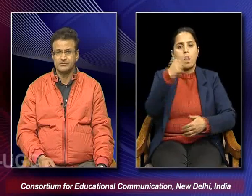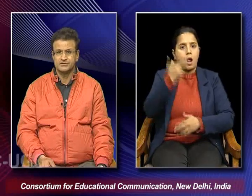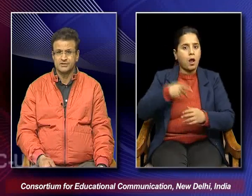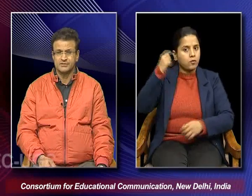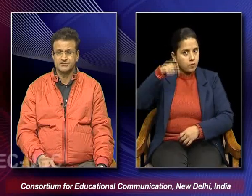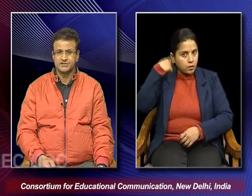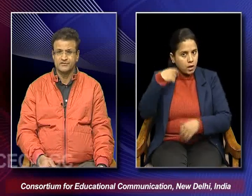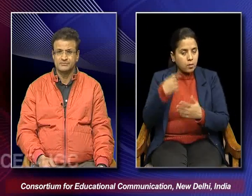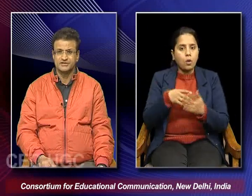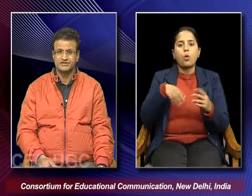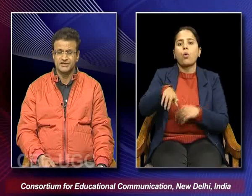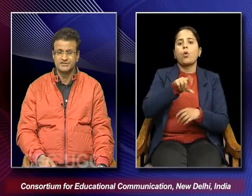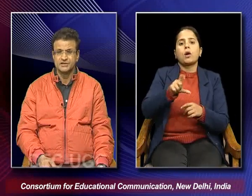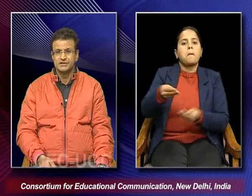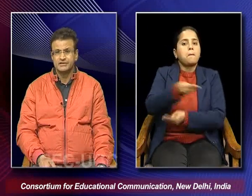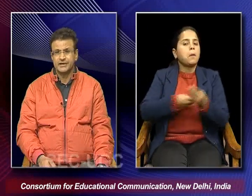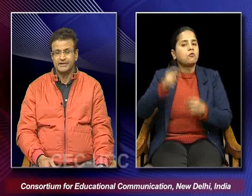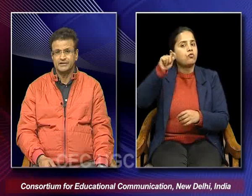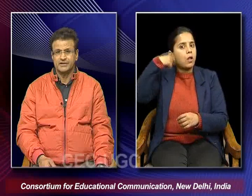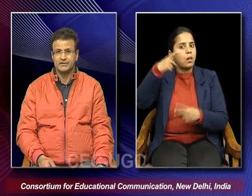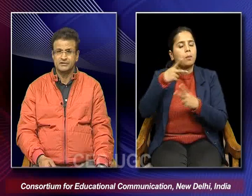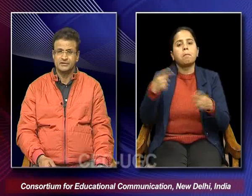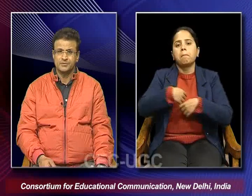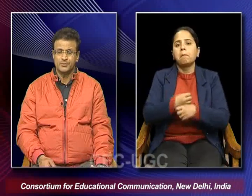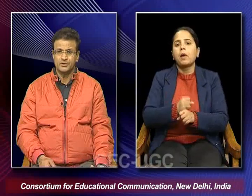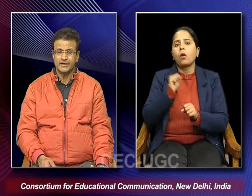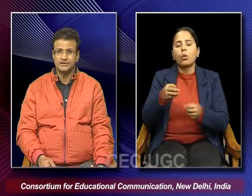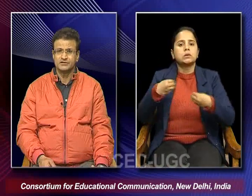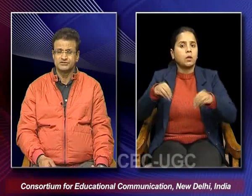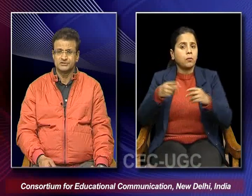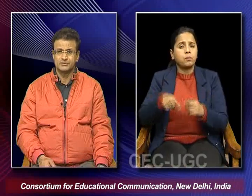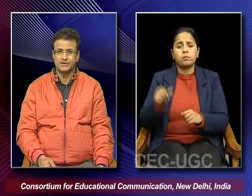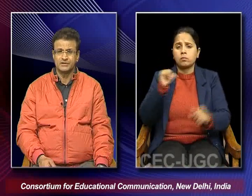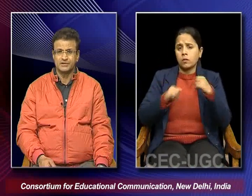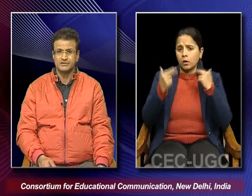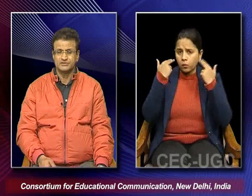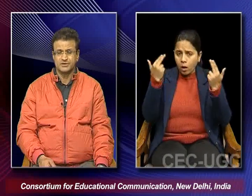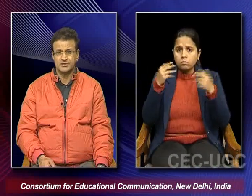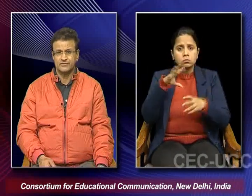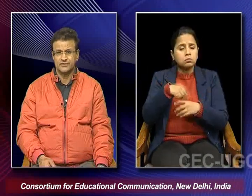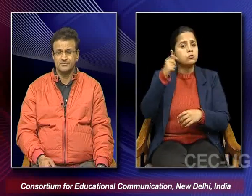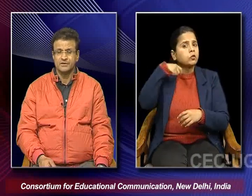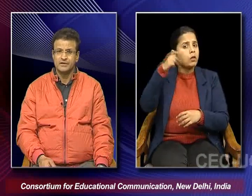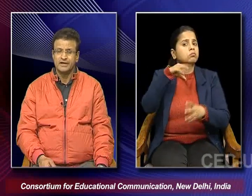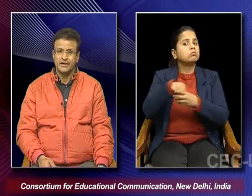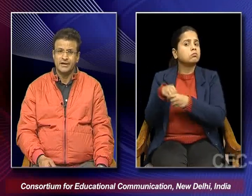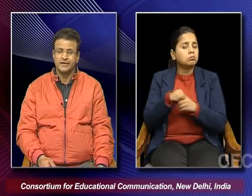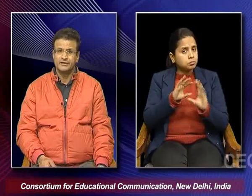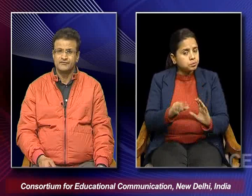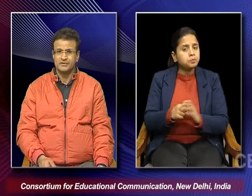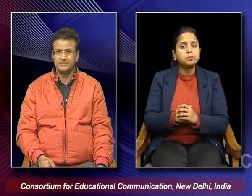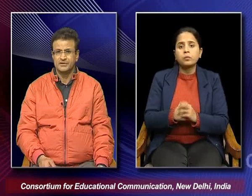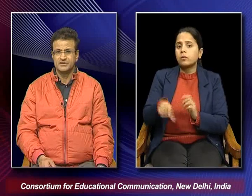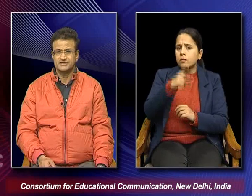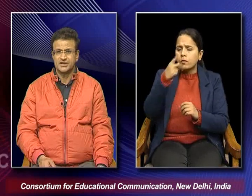the commercial film, in that sense that it had the popular actors working in this particular film. And